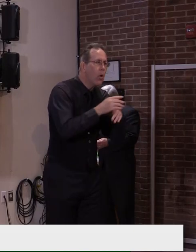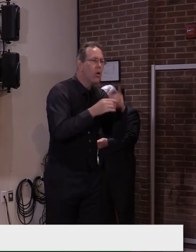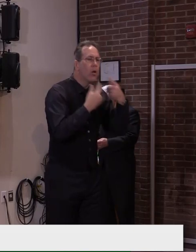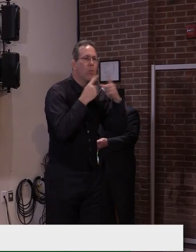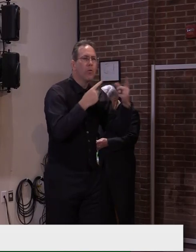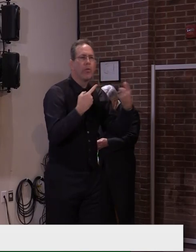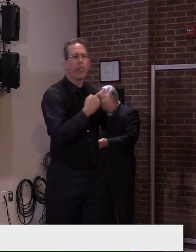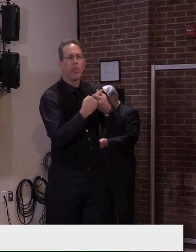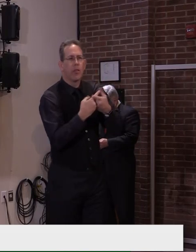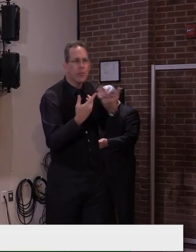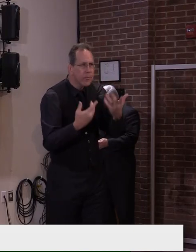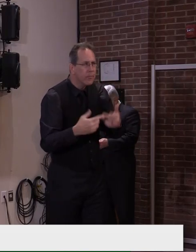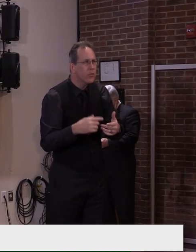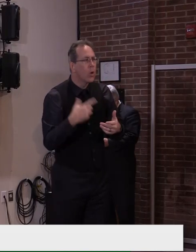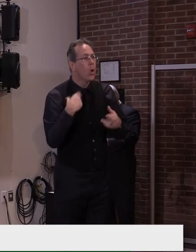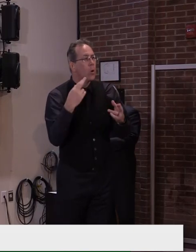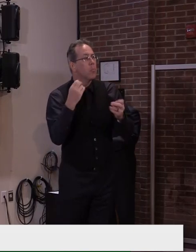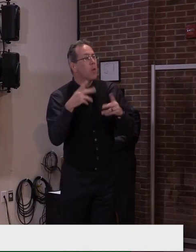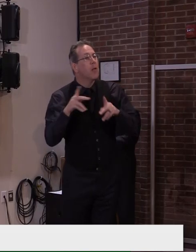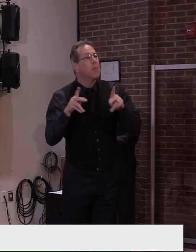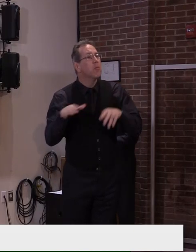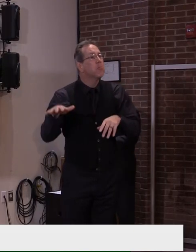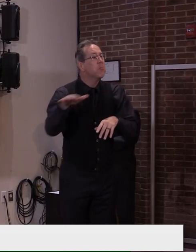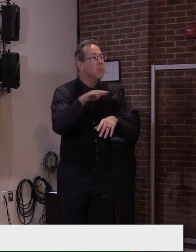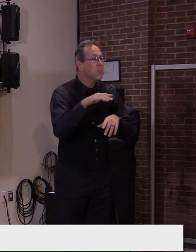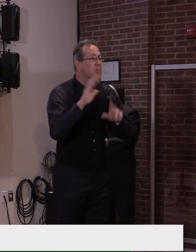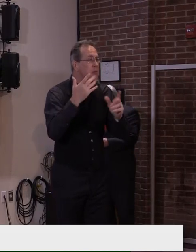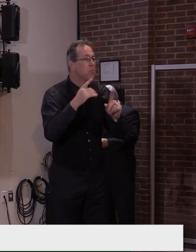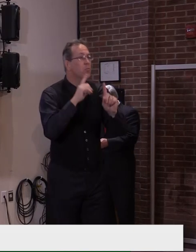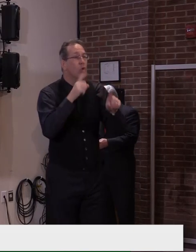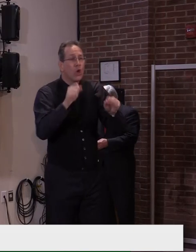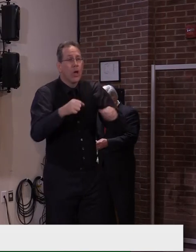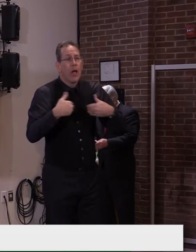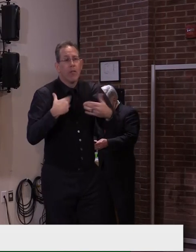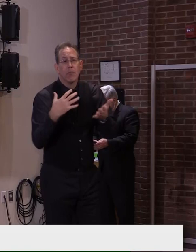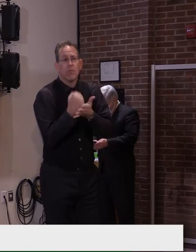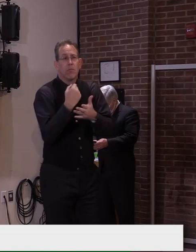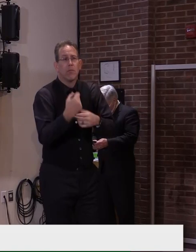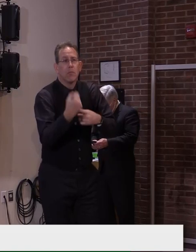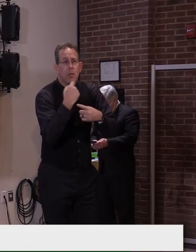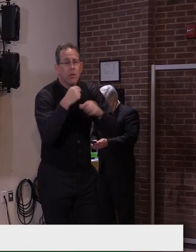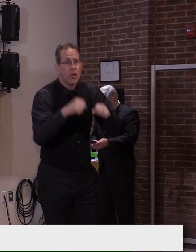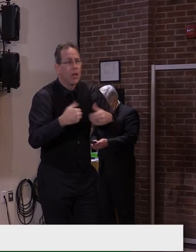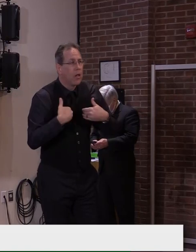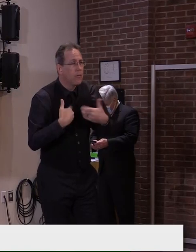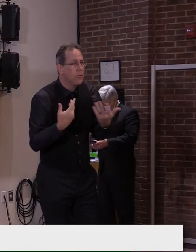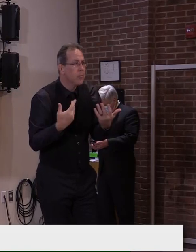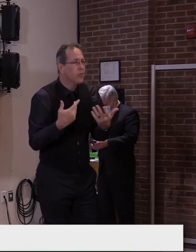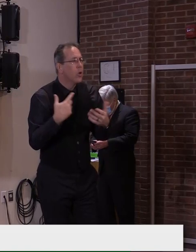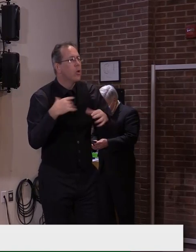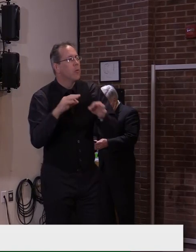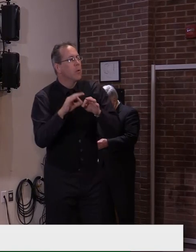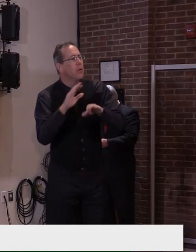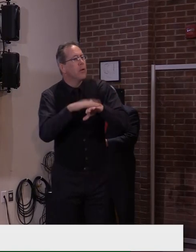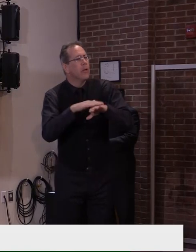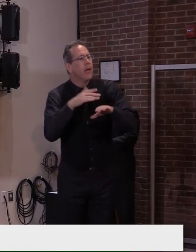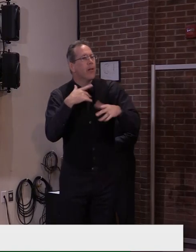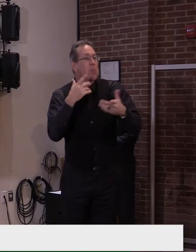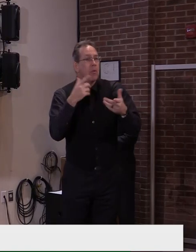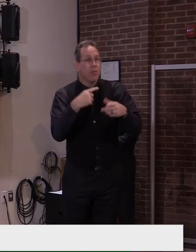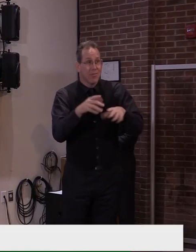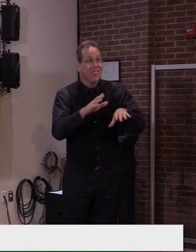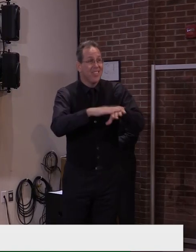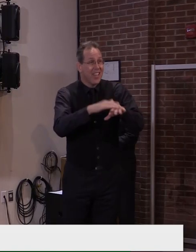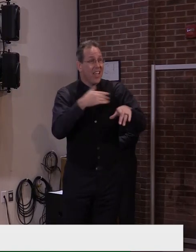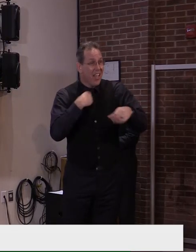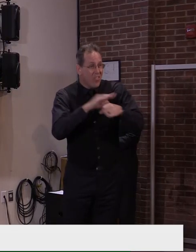who qualify for the drug. It's pretty user-friendly. It does have some side effects, so people need to have informed consent and be